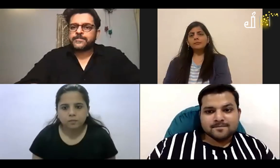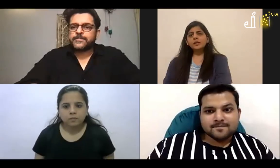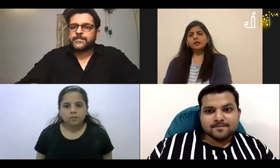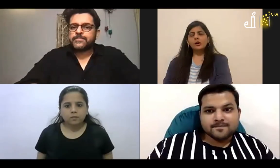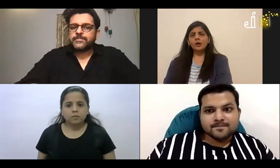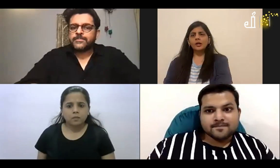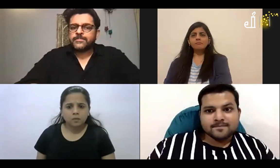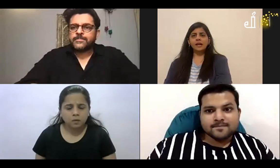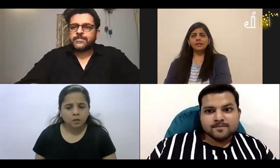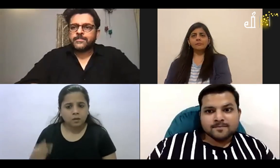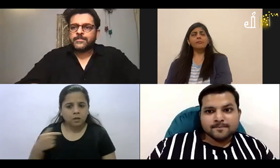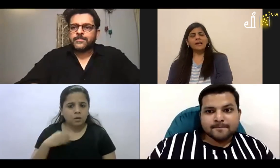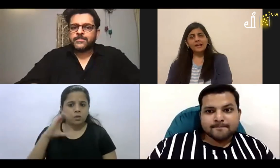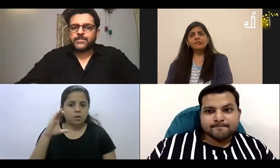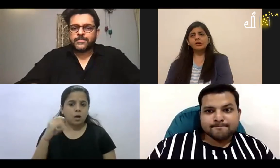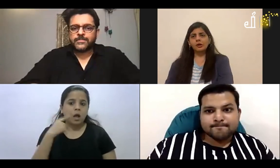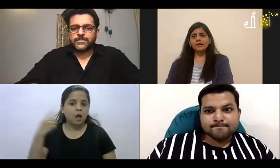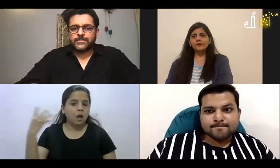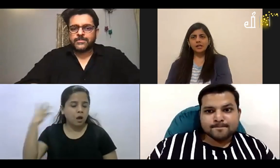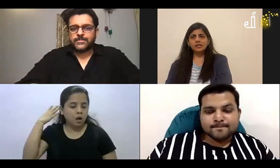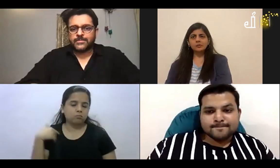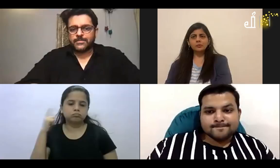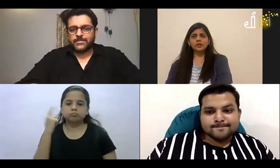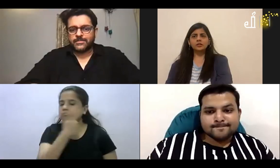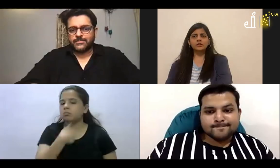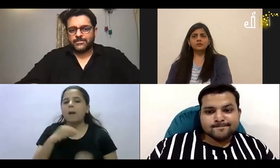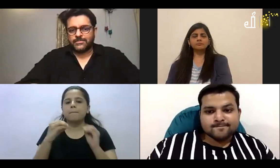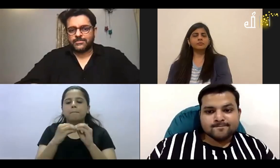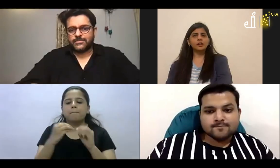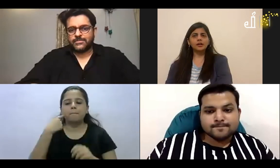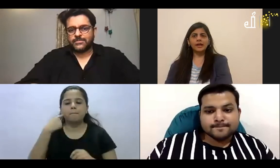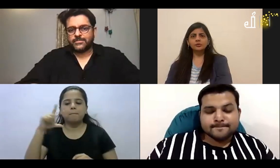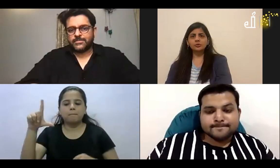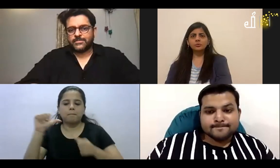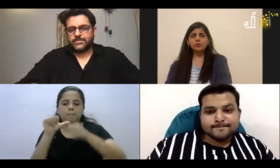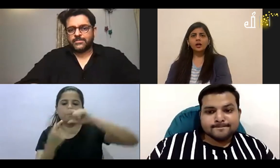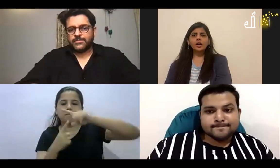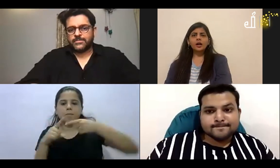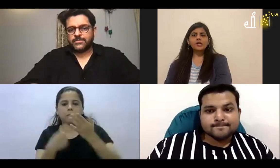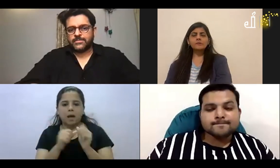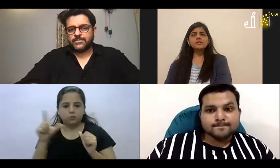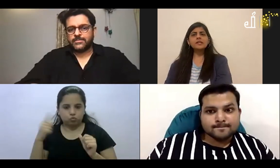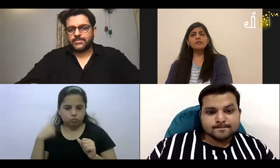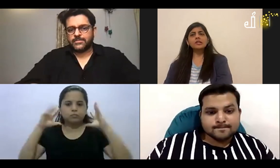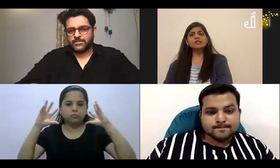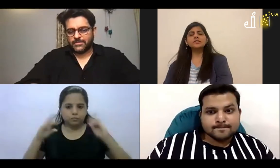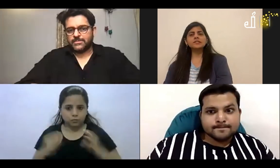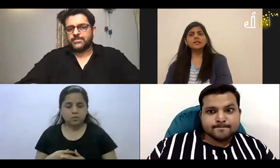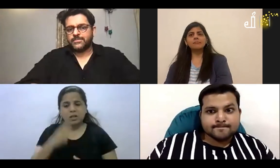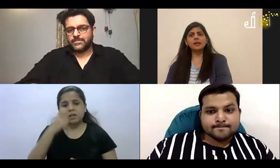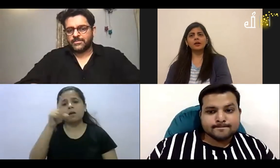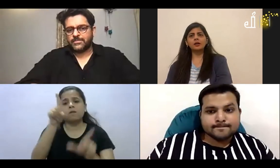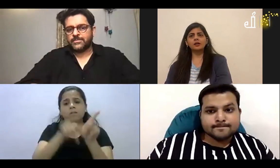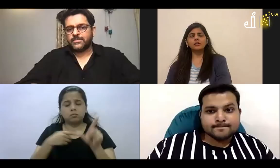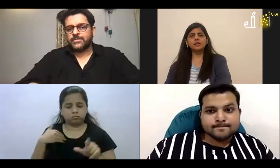I am a cochlear implanting, bilateral cochlear implanting with cancer too. It's been 7 years since